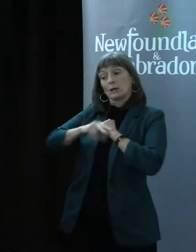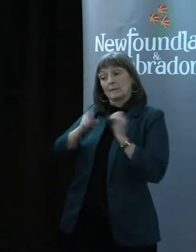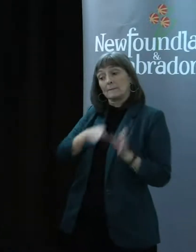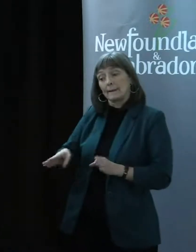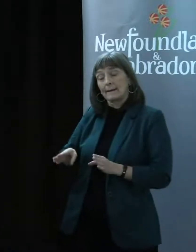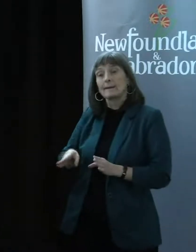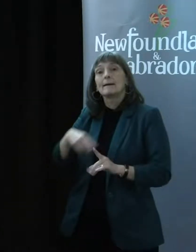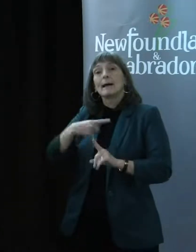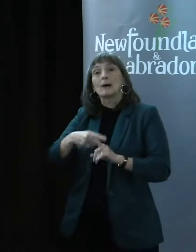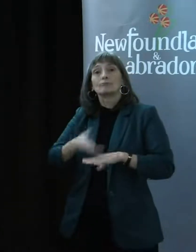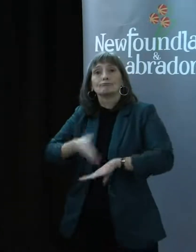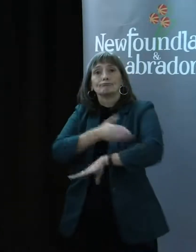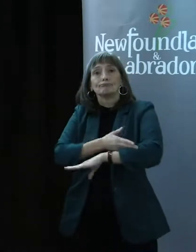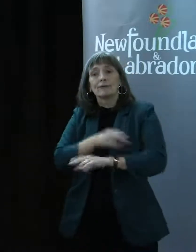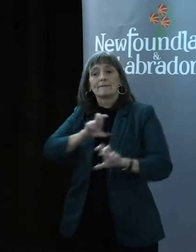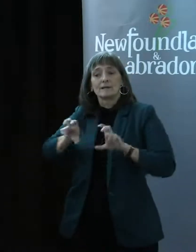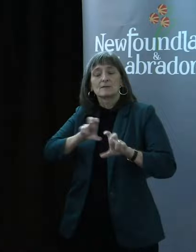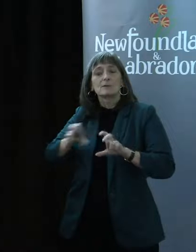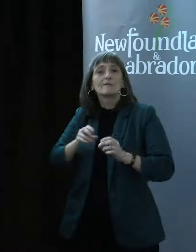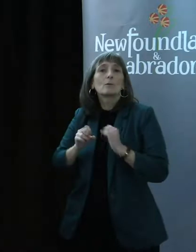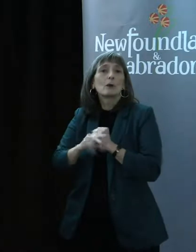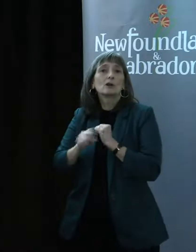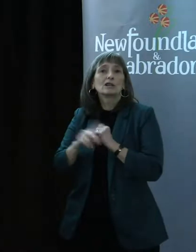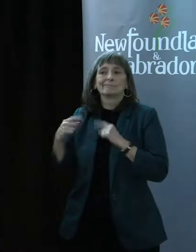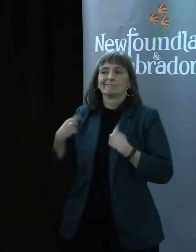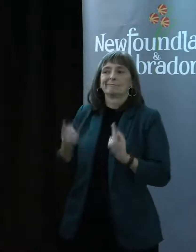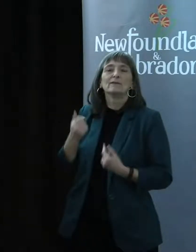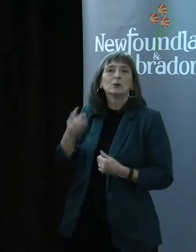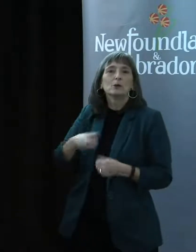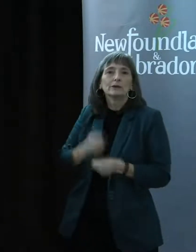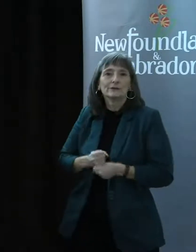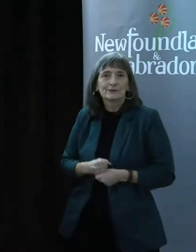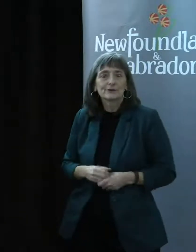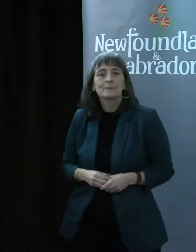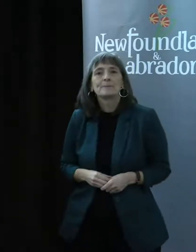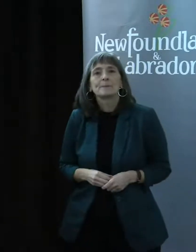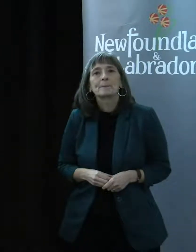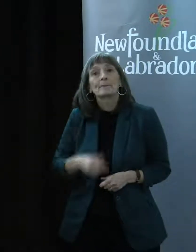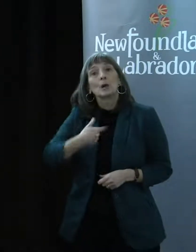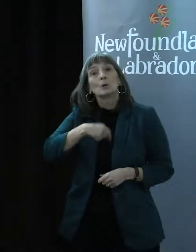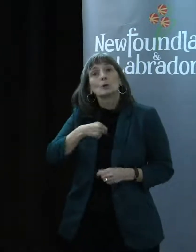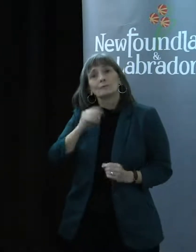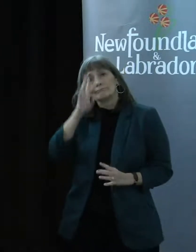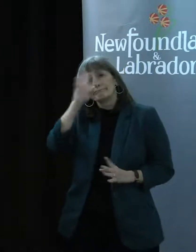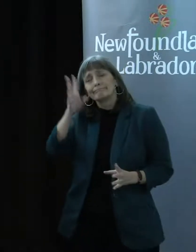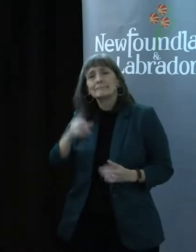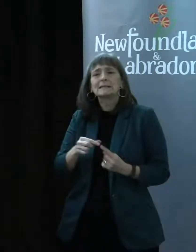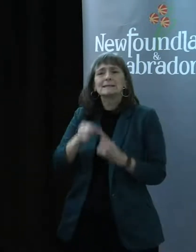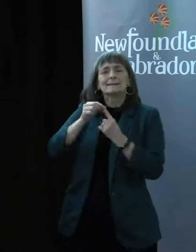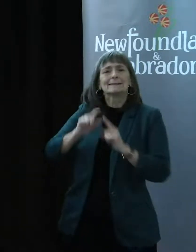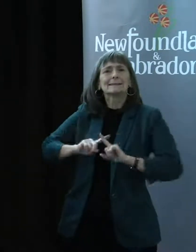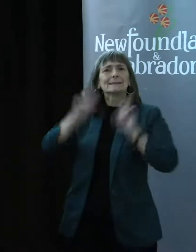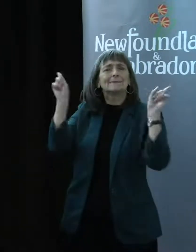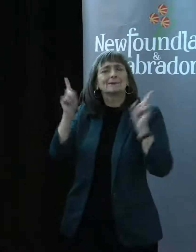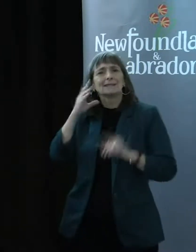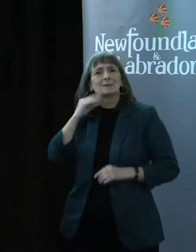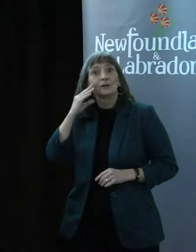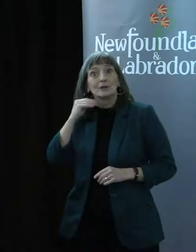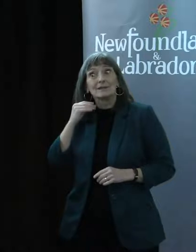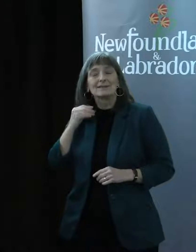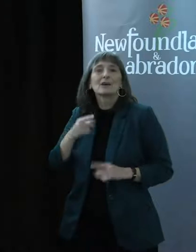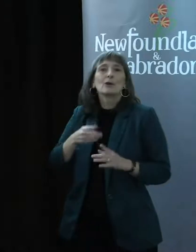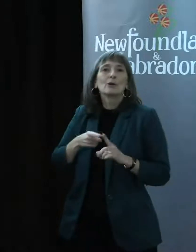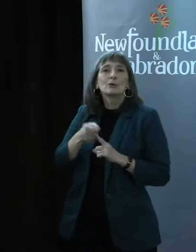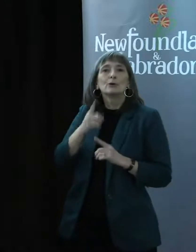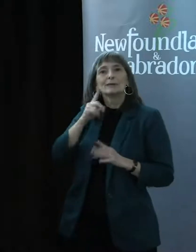and enhanced marketing investments for the past 2 years, creating exceptional tourism experiences through the recently announced